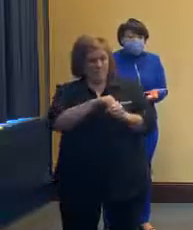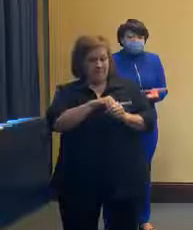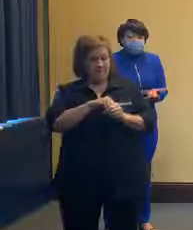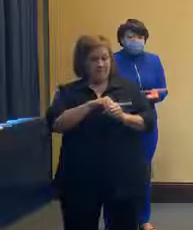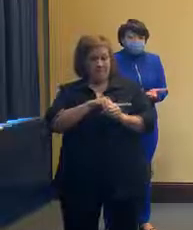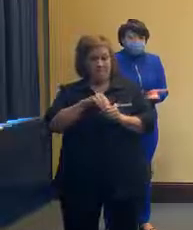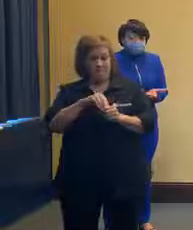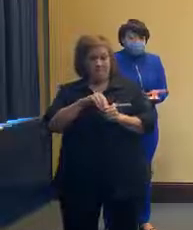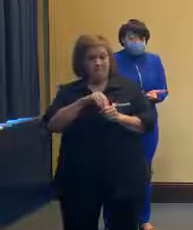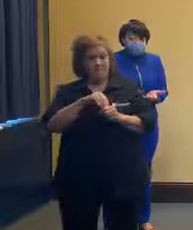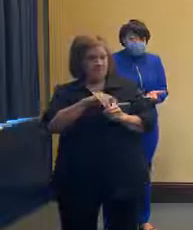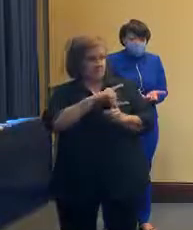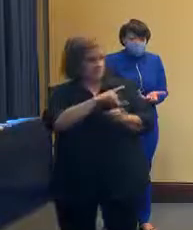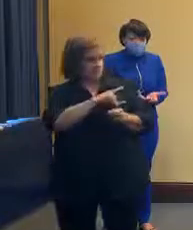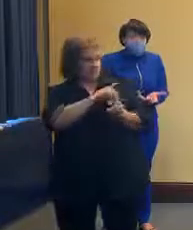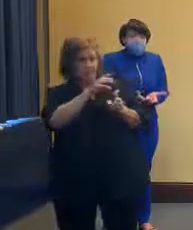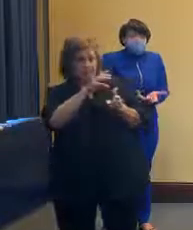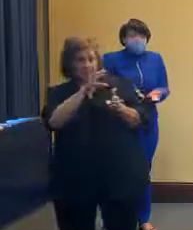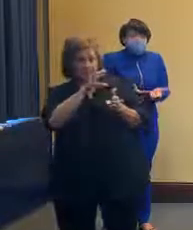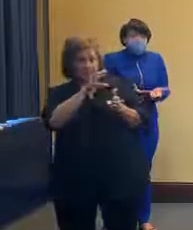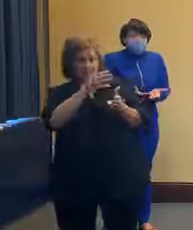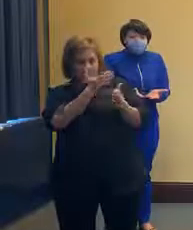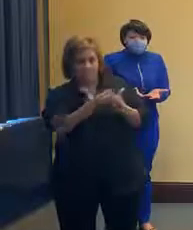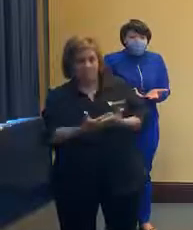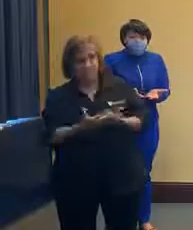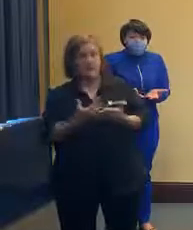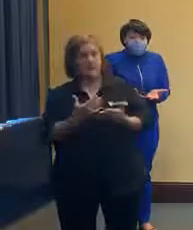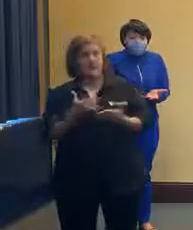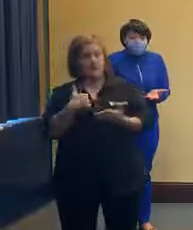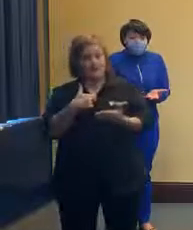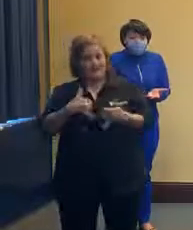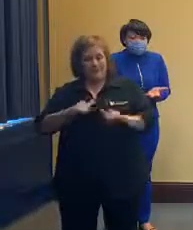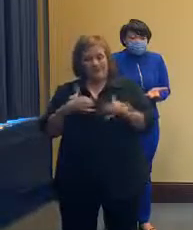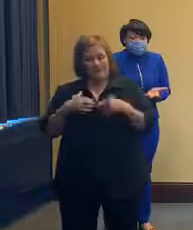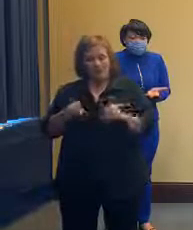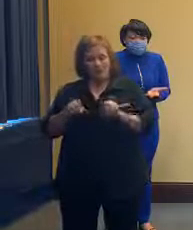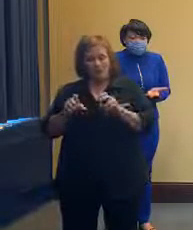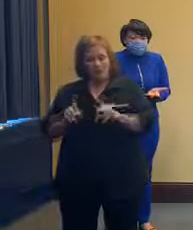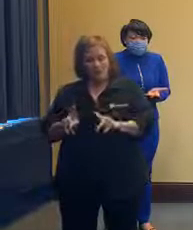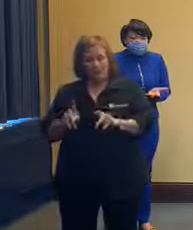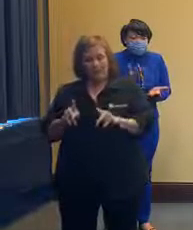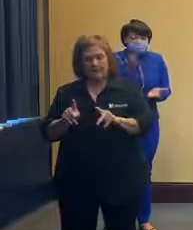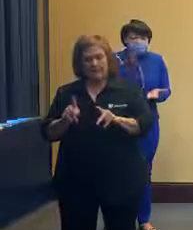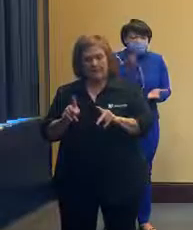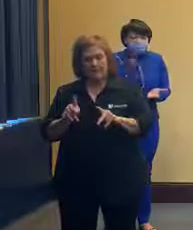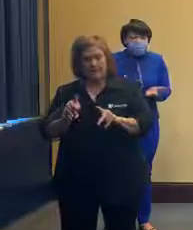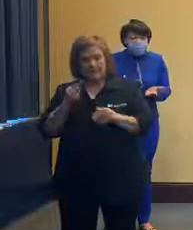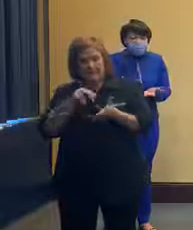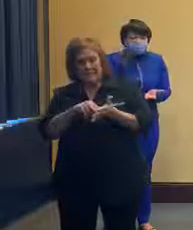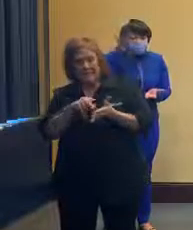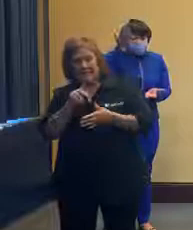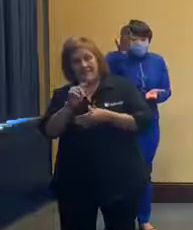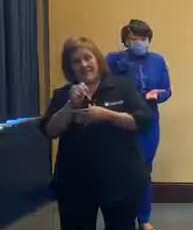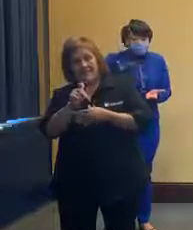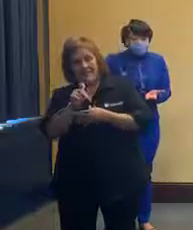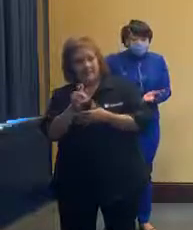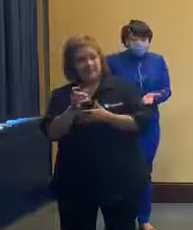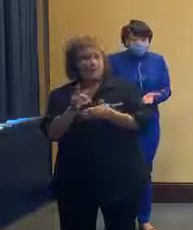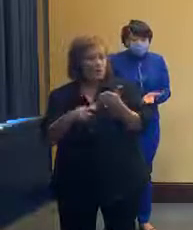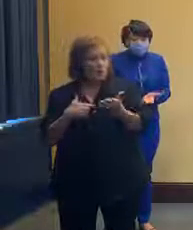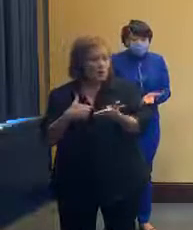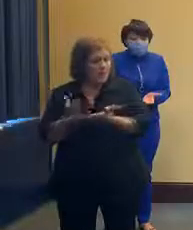believe that we still have an opportunity to look at the taxes that we collect, that